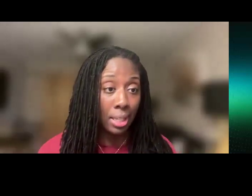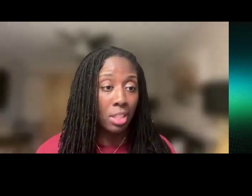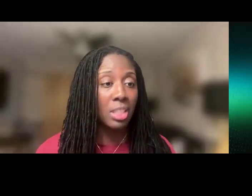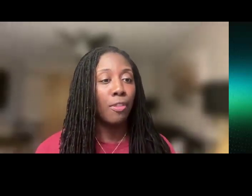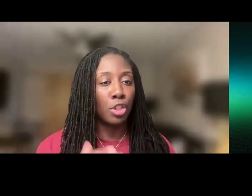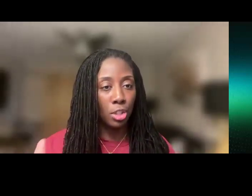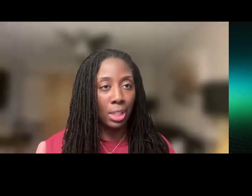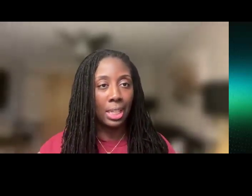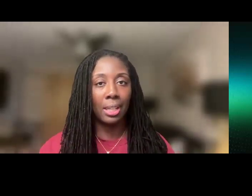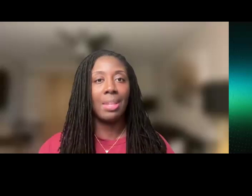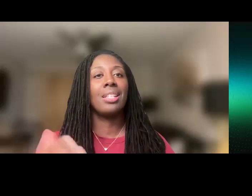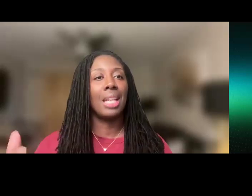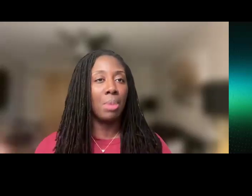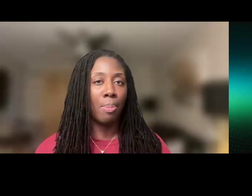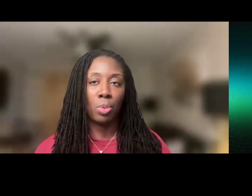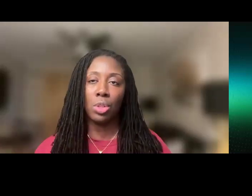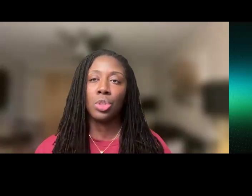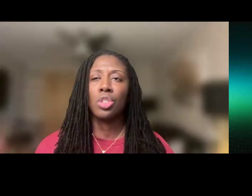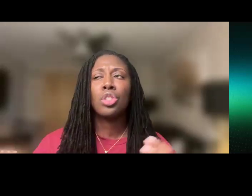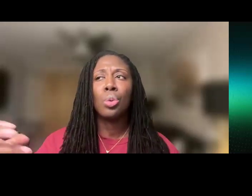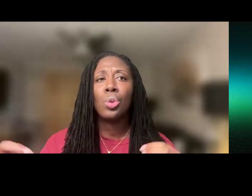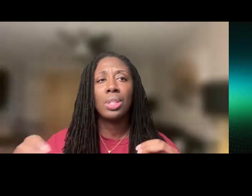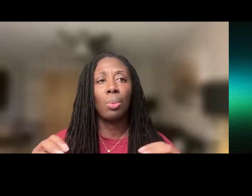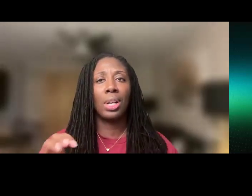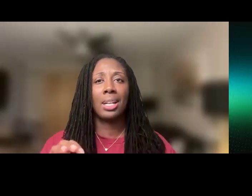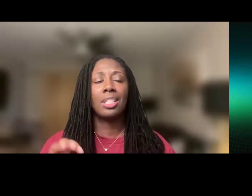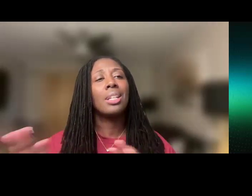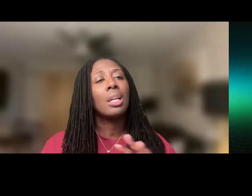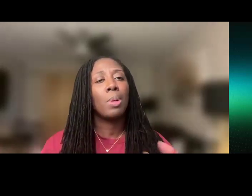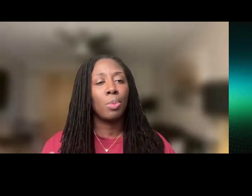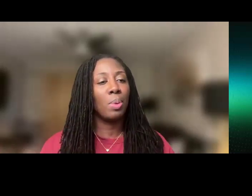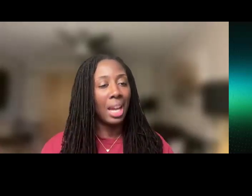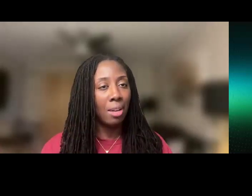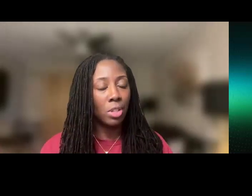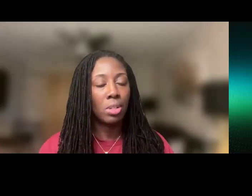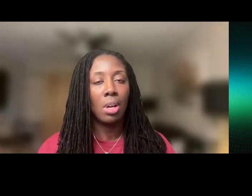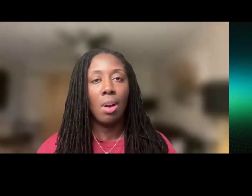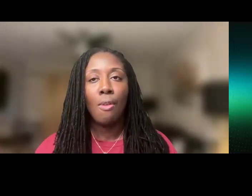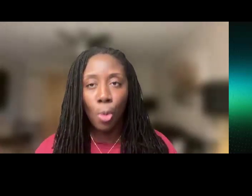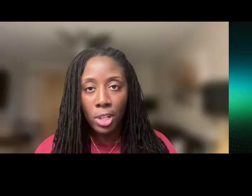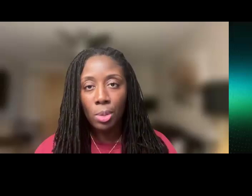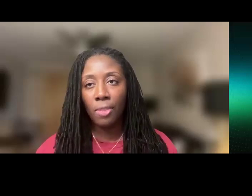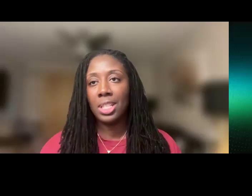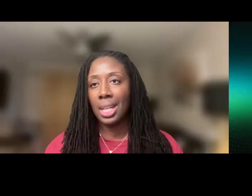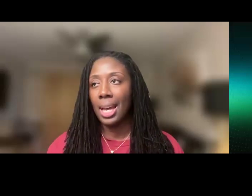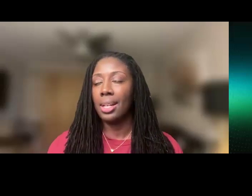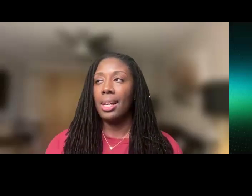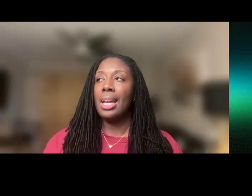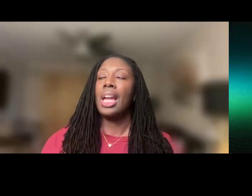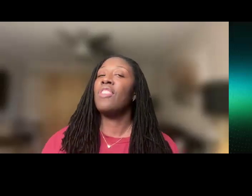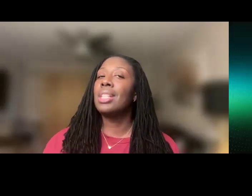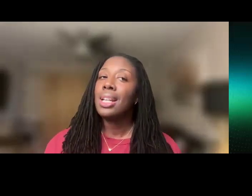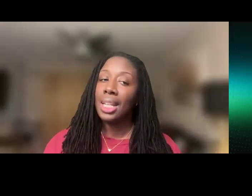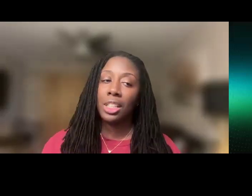try again, see if you're still getting that same type of result. So there's tools that will kind of study people's behavior for you if it's